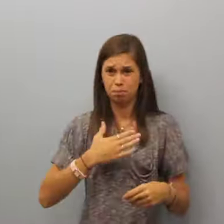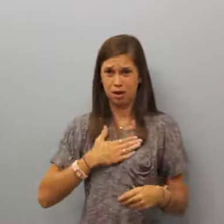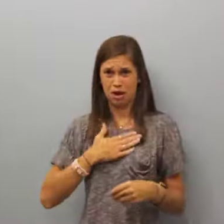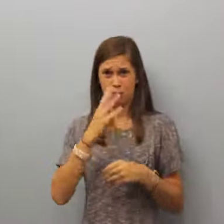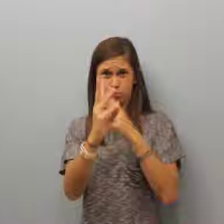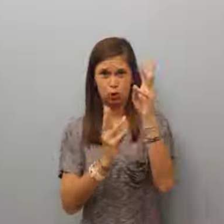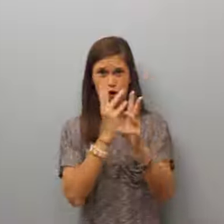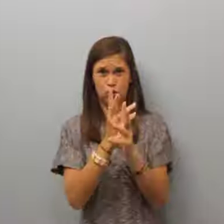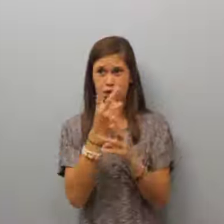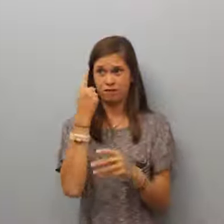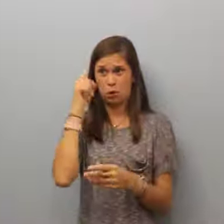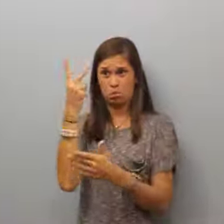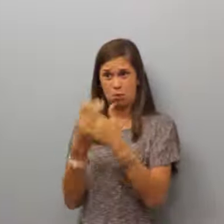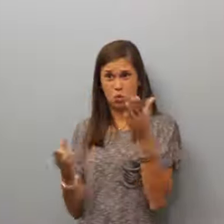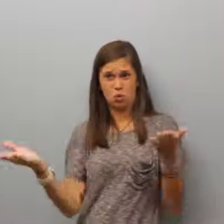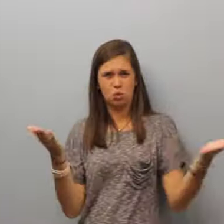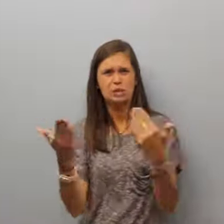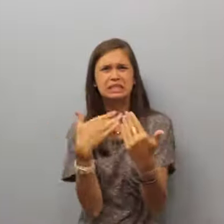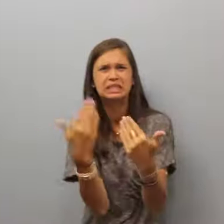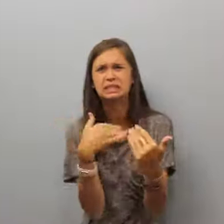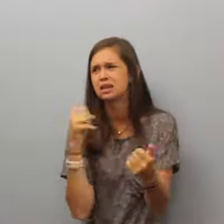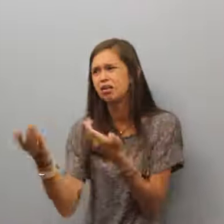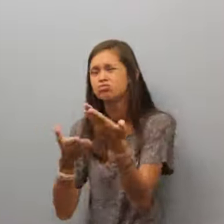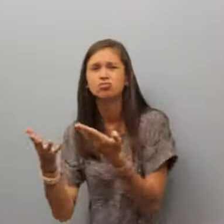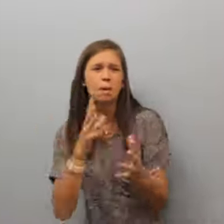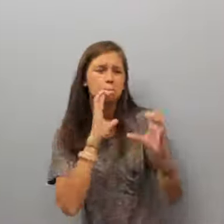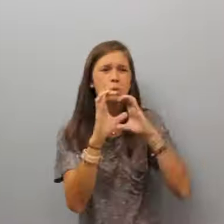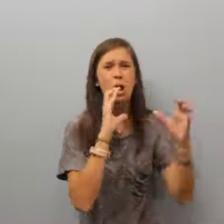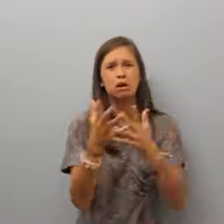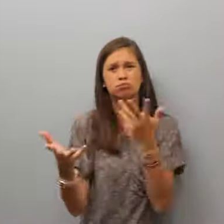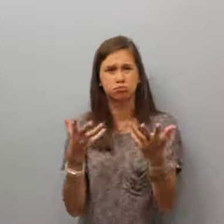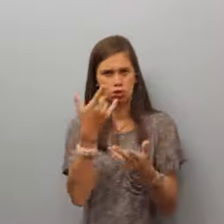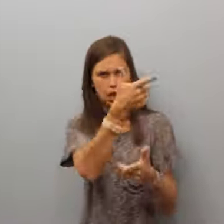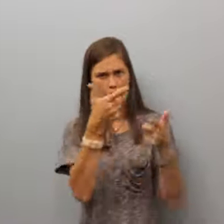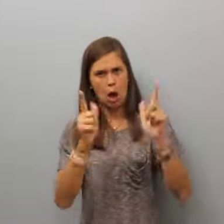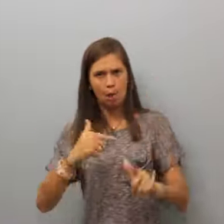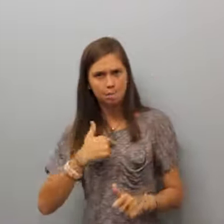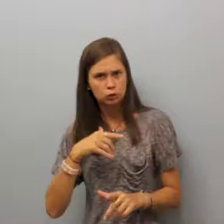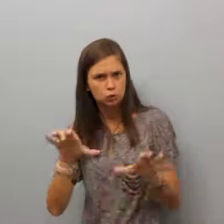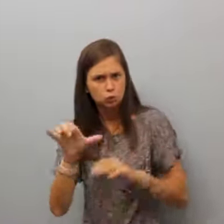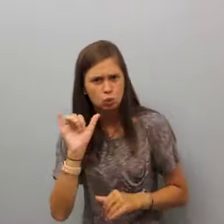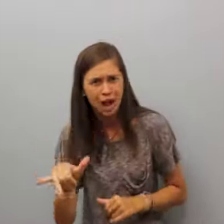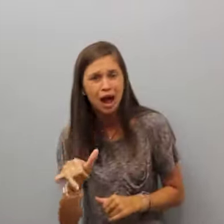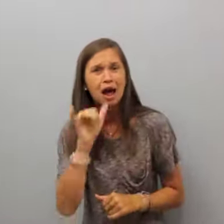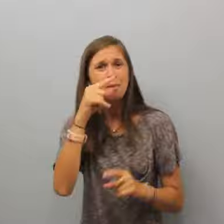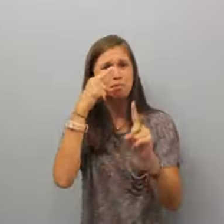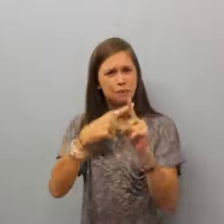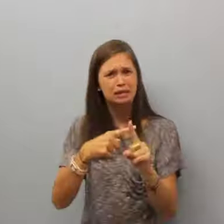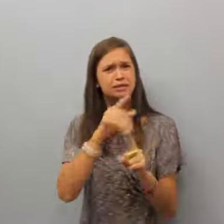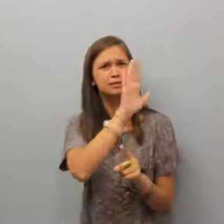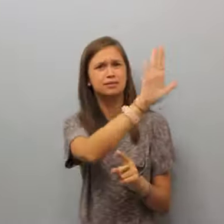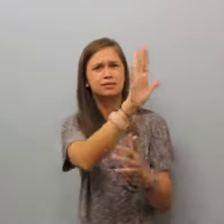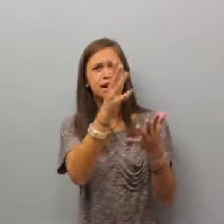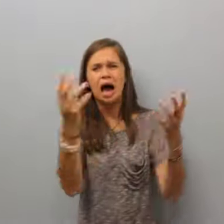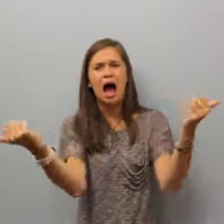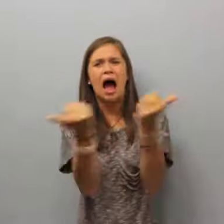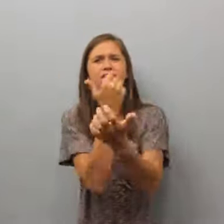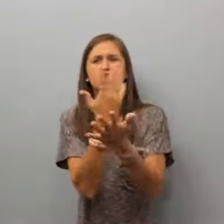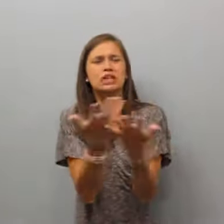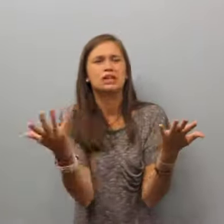Center allowed me to feel confident, and I was able to interact with people in the public school and at a deaf school, and to develop the